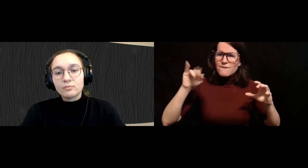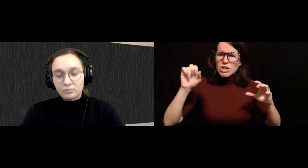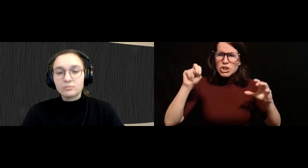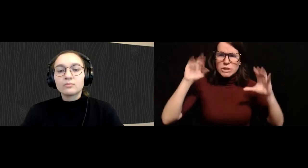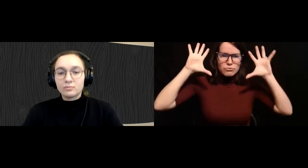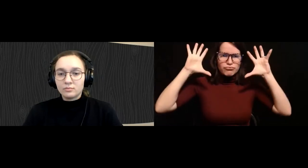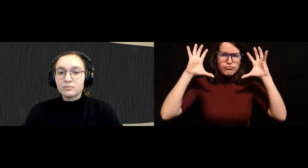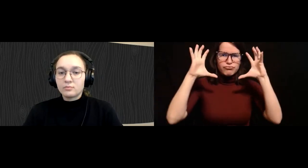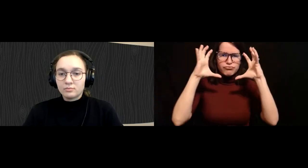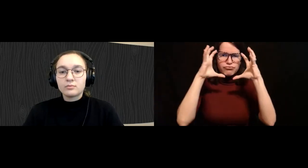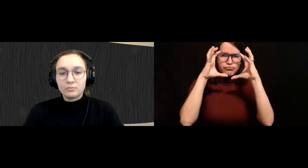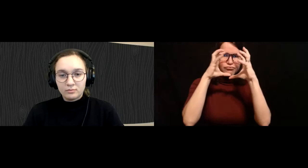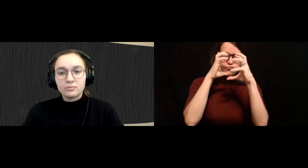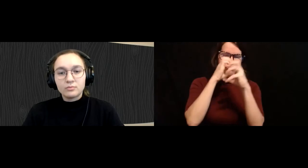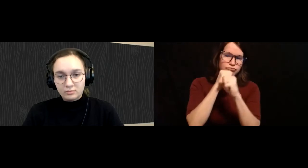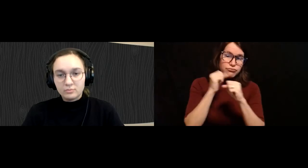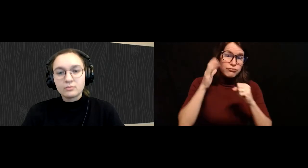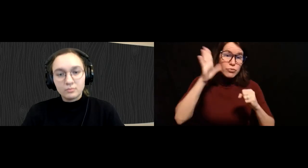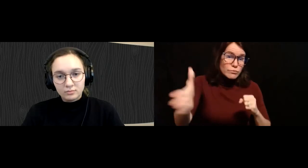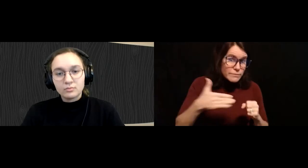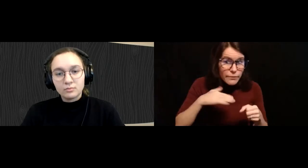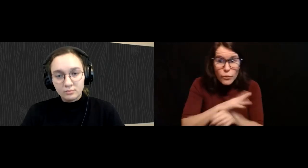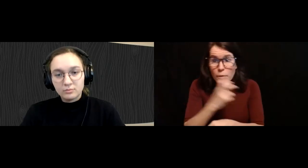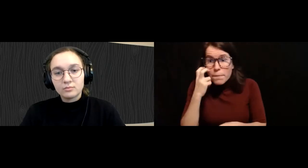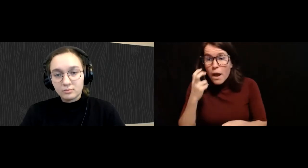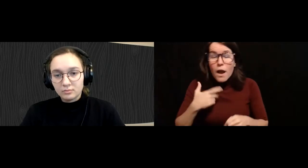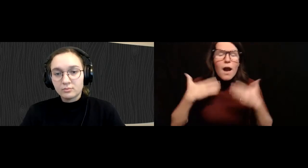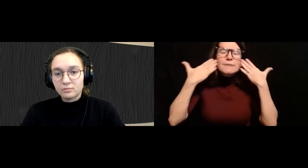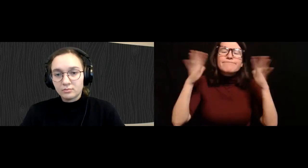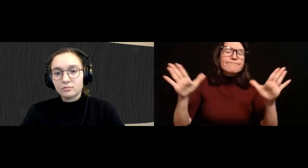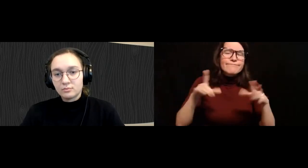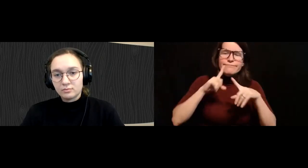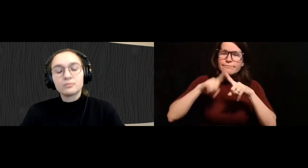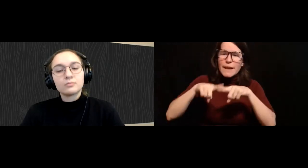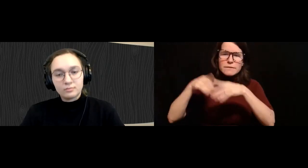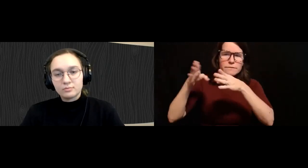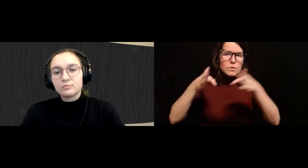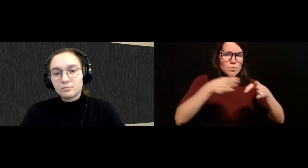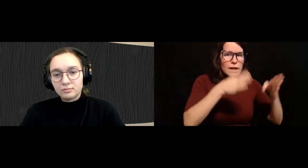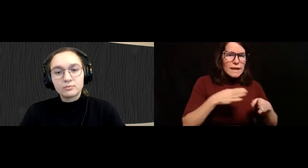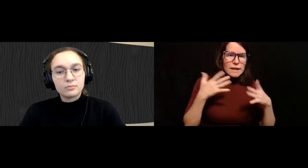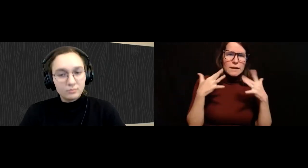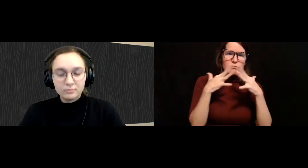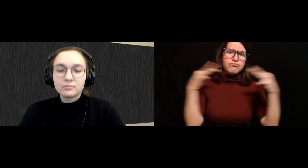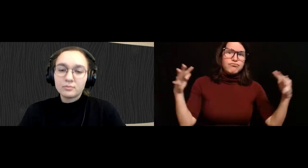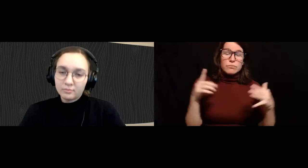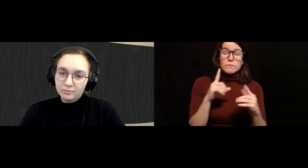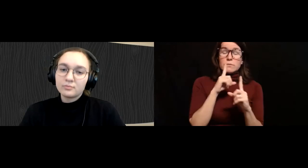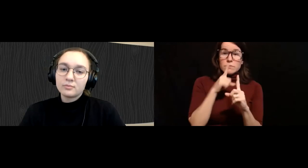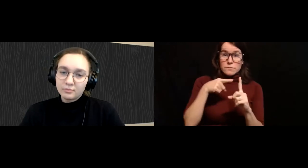my peripheral vision is non-existent and very much only in the front of my face. I don't see anything off to the